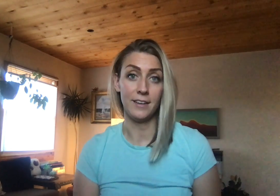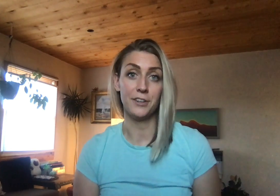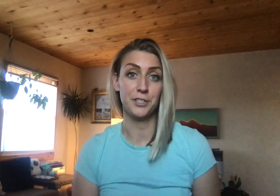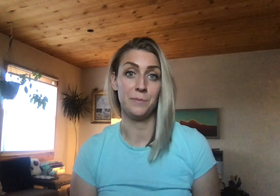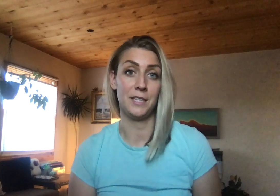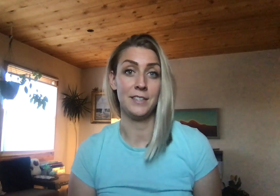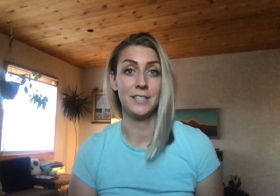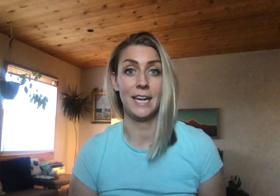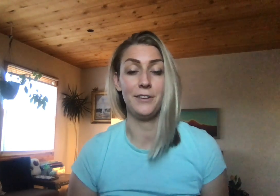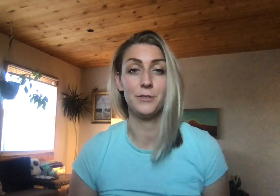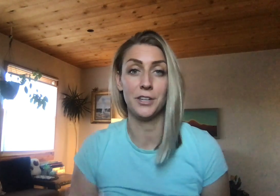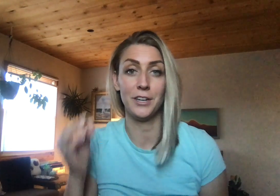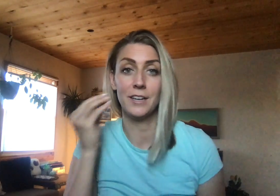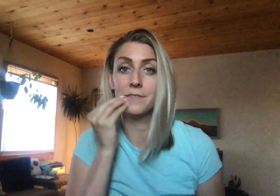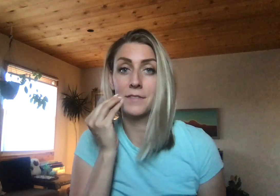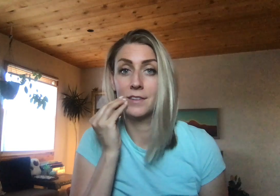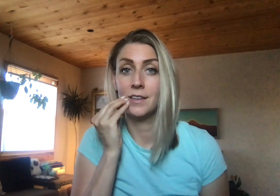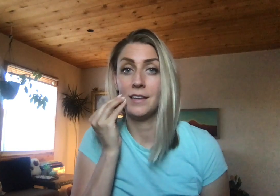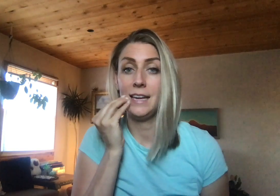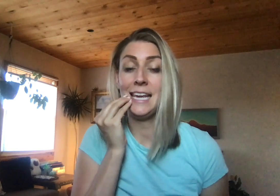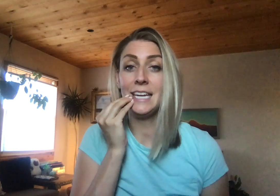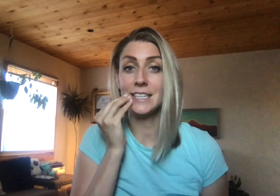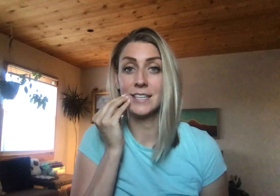some signs to get you started. Eat,